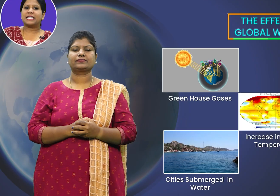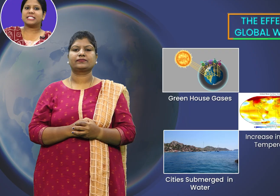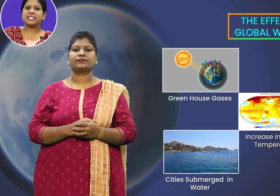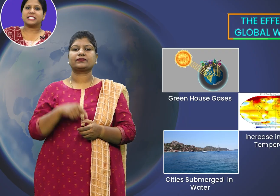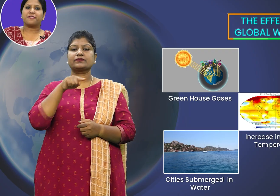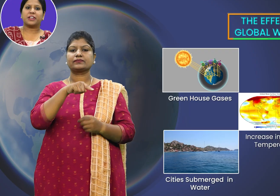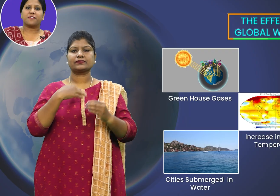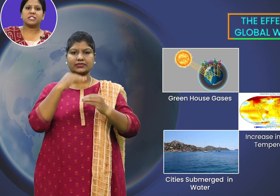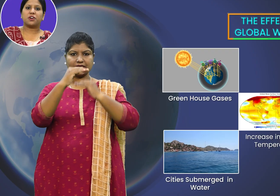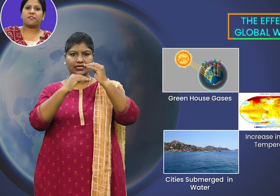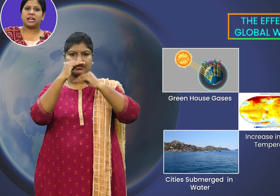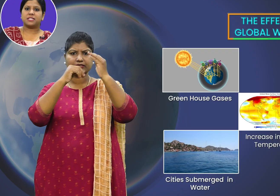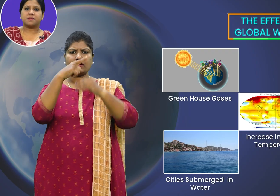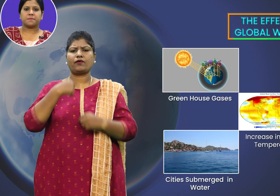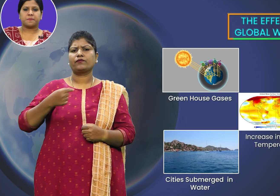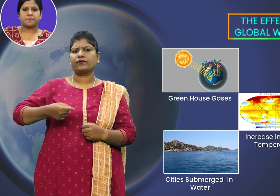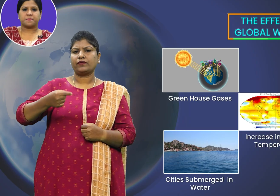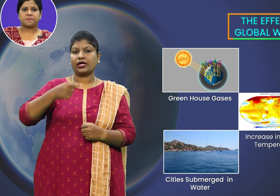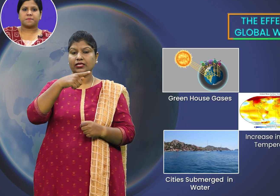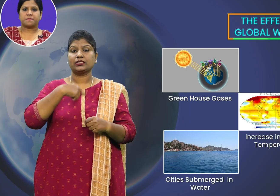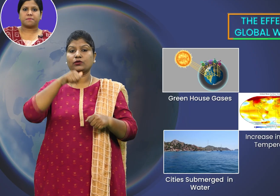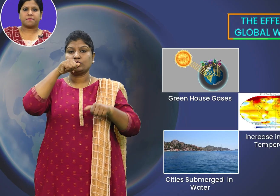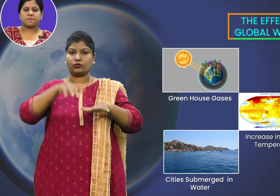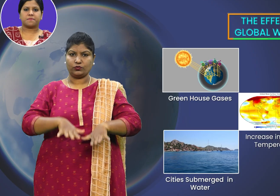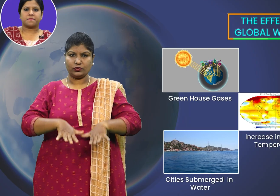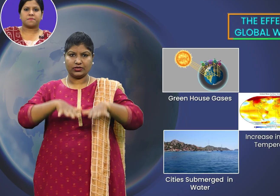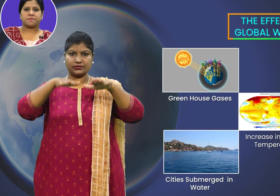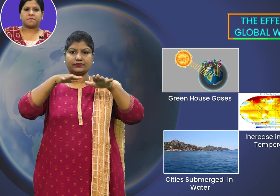It increases in frequency of floods,